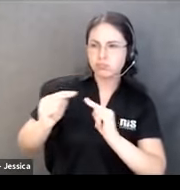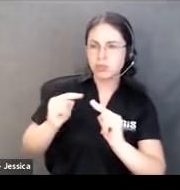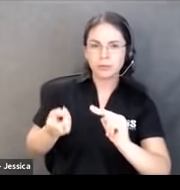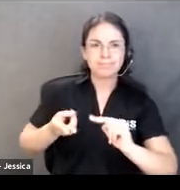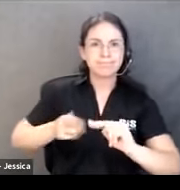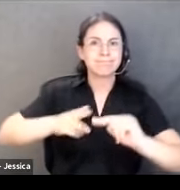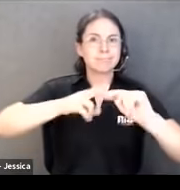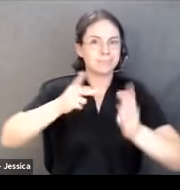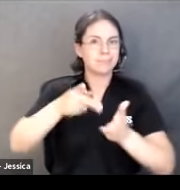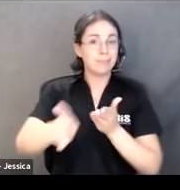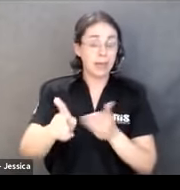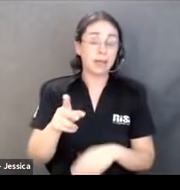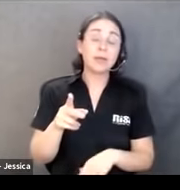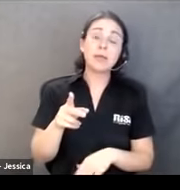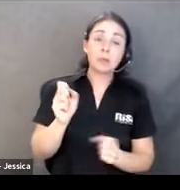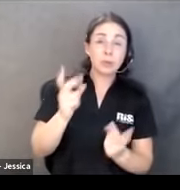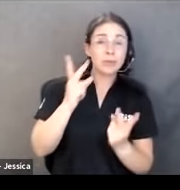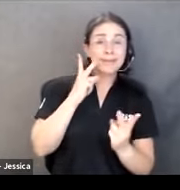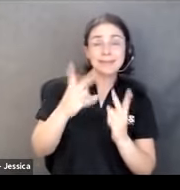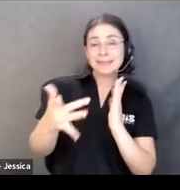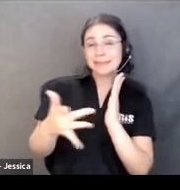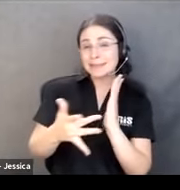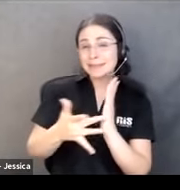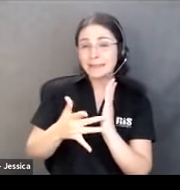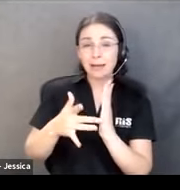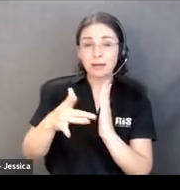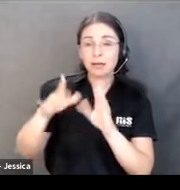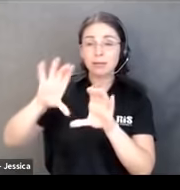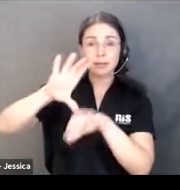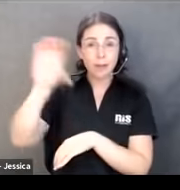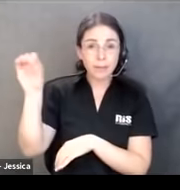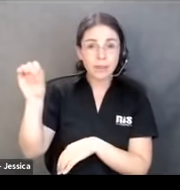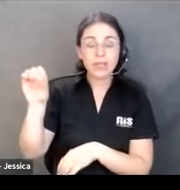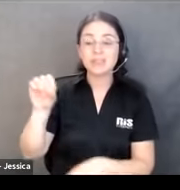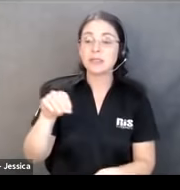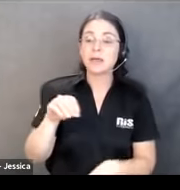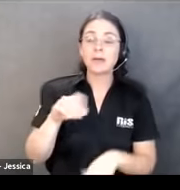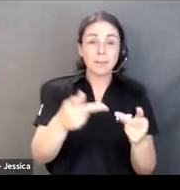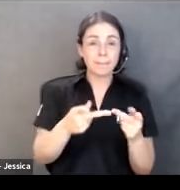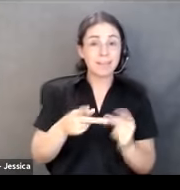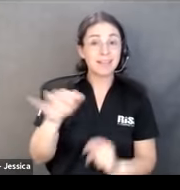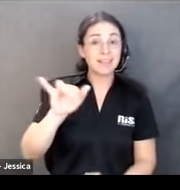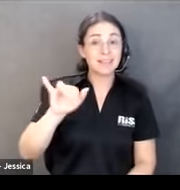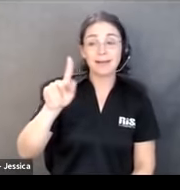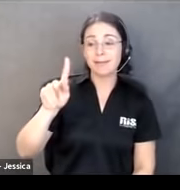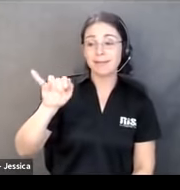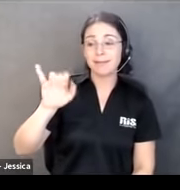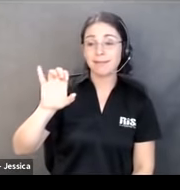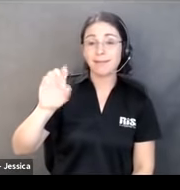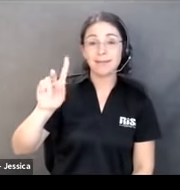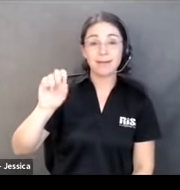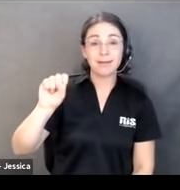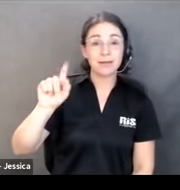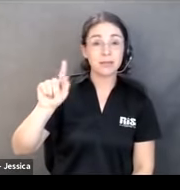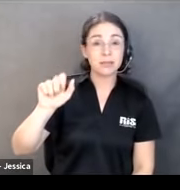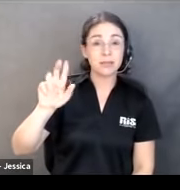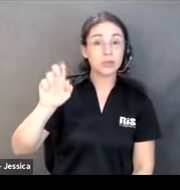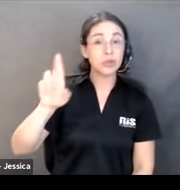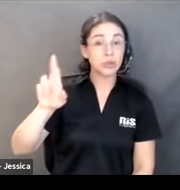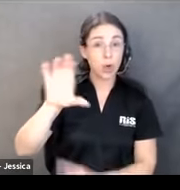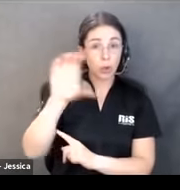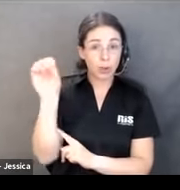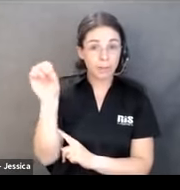The tech firms, companies like Kickstarter are piloting 4 day work weeks. These are not 4 day, 10